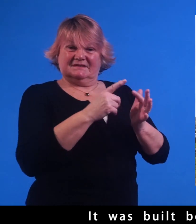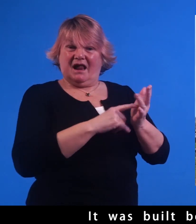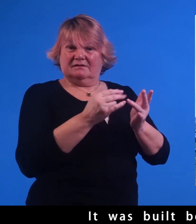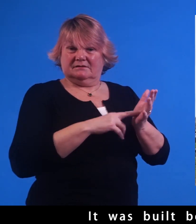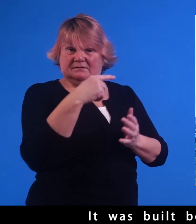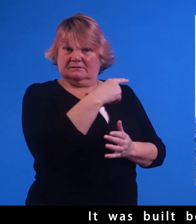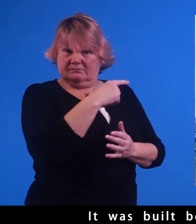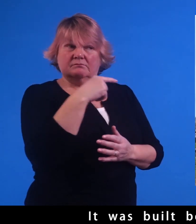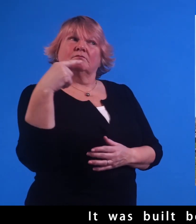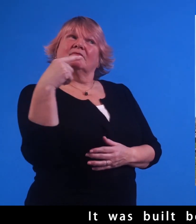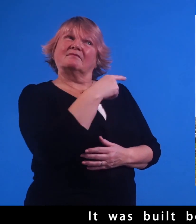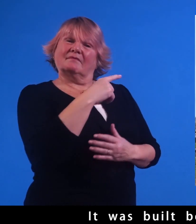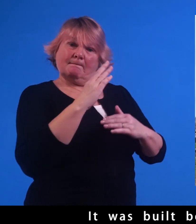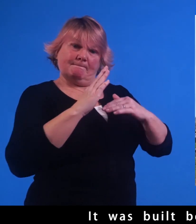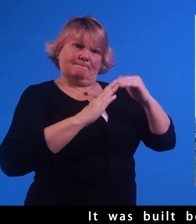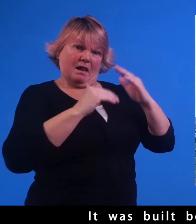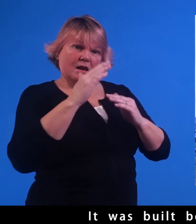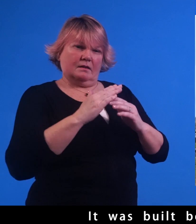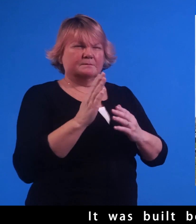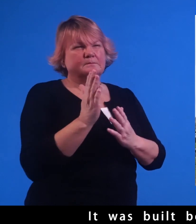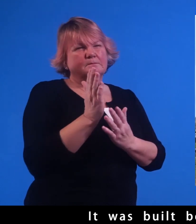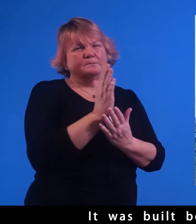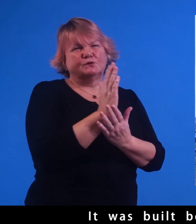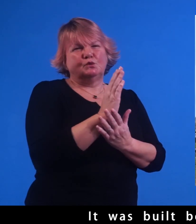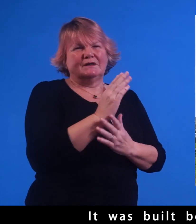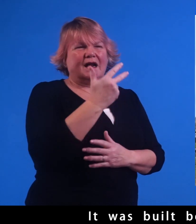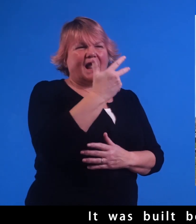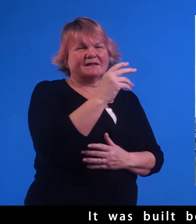It was built between 1807 and 1816.